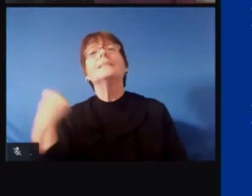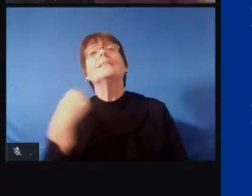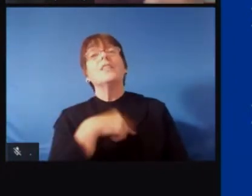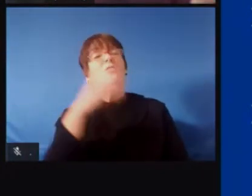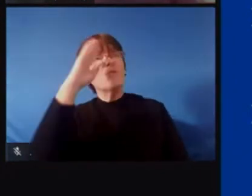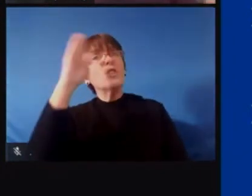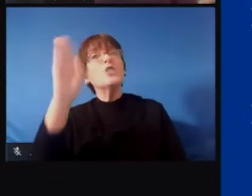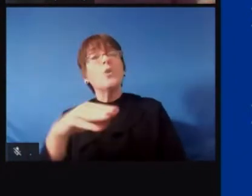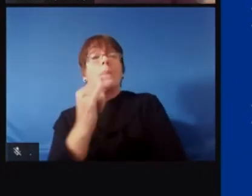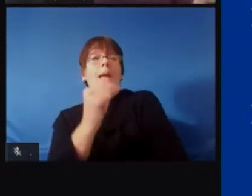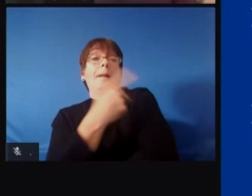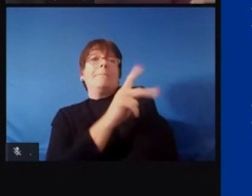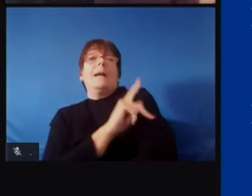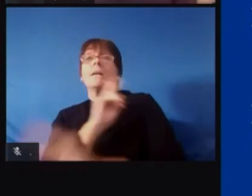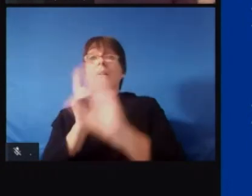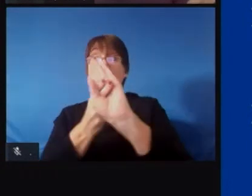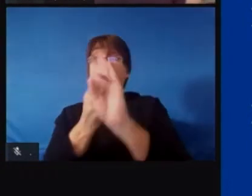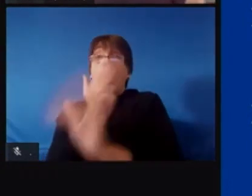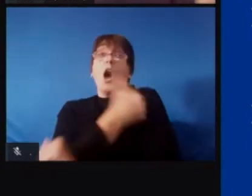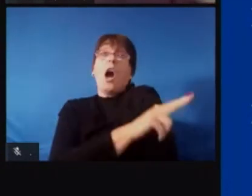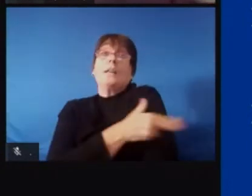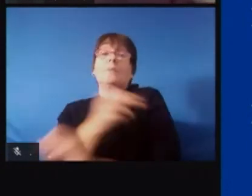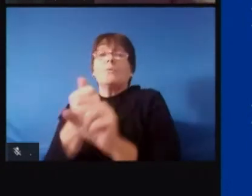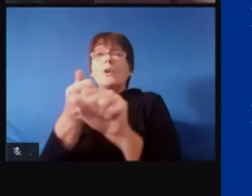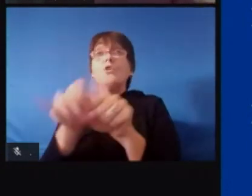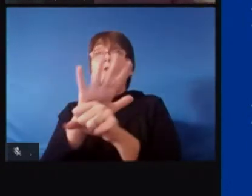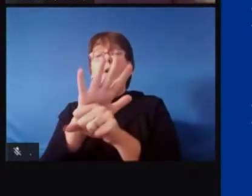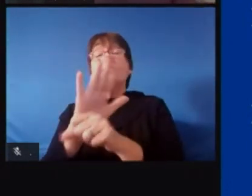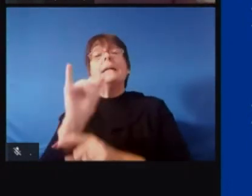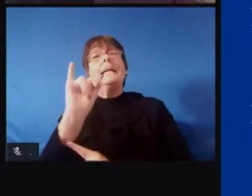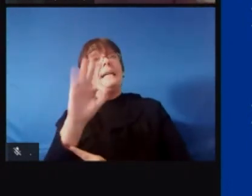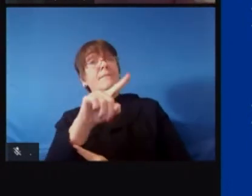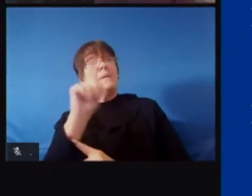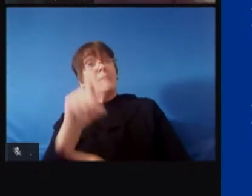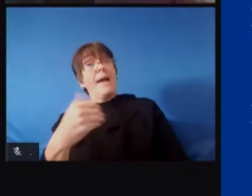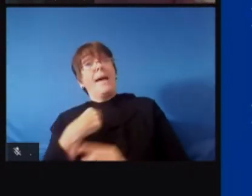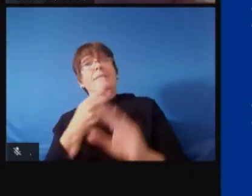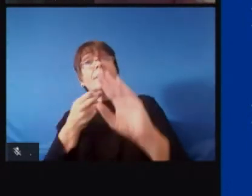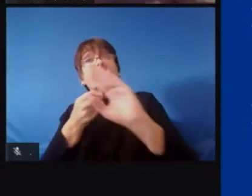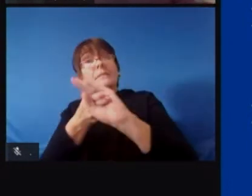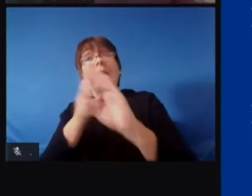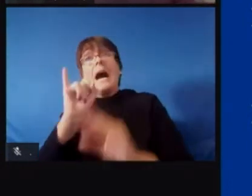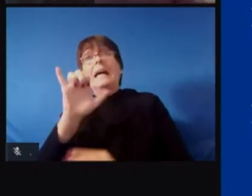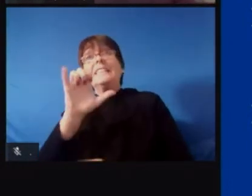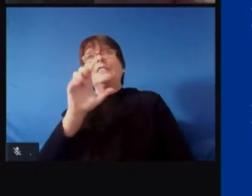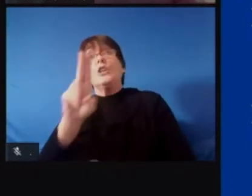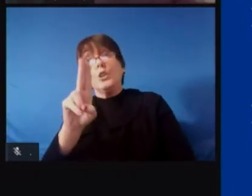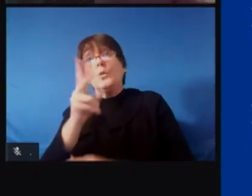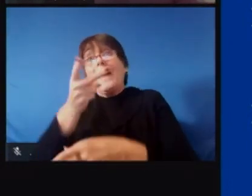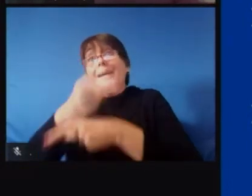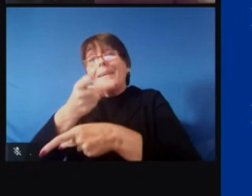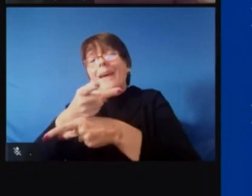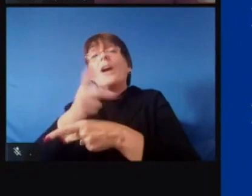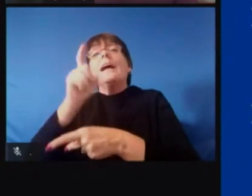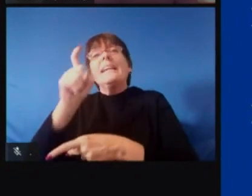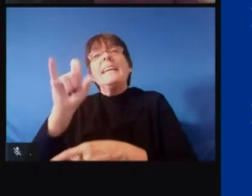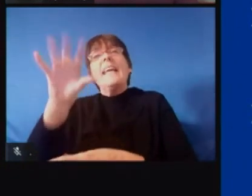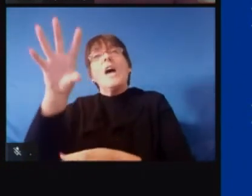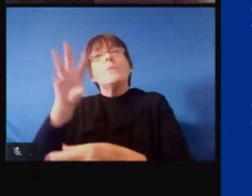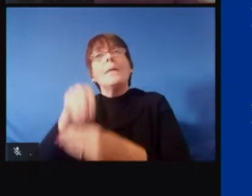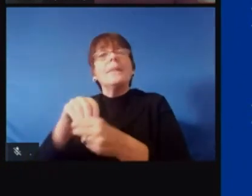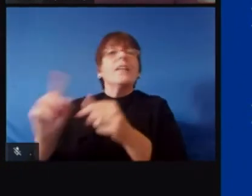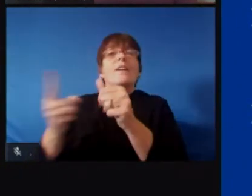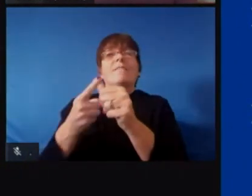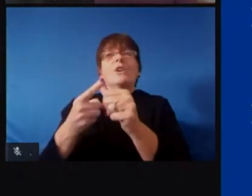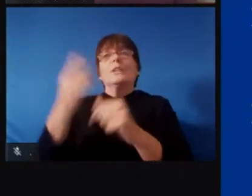that patients hospitalized today with COVID, if they need ICU level care, often need that within the